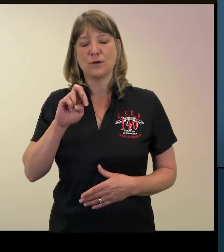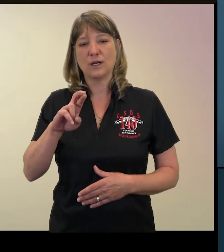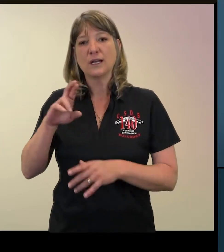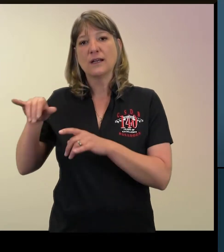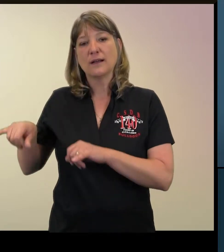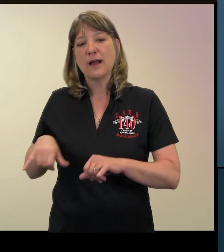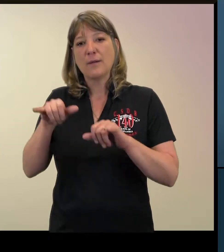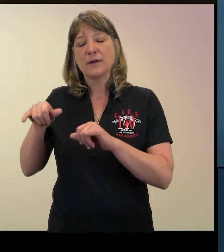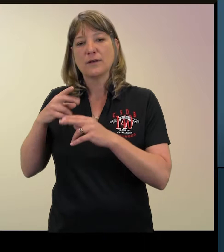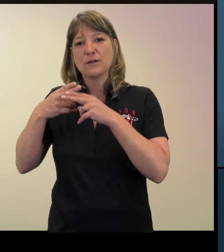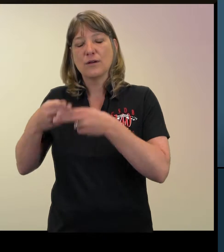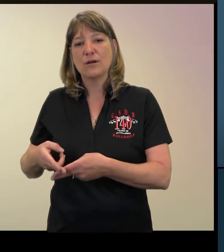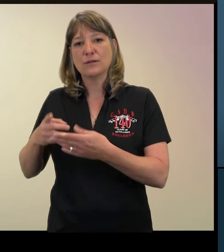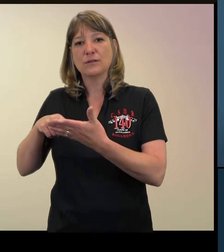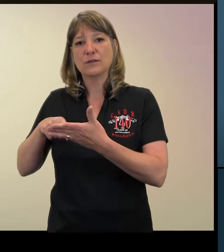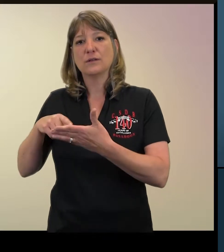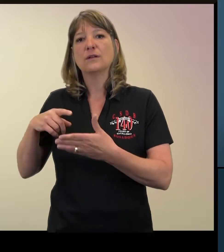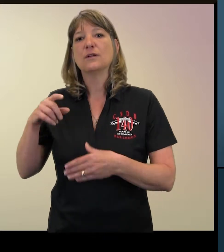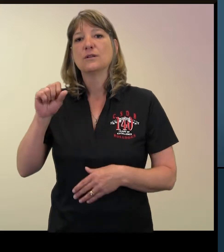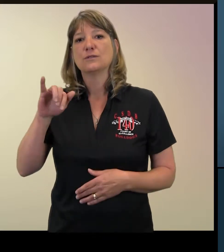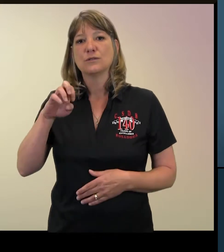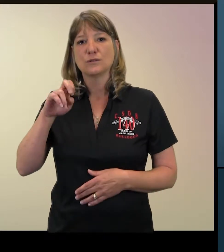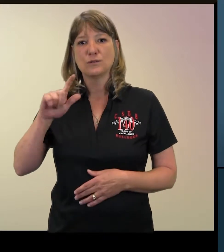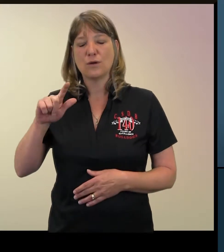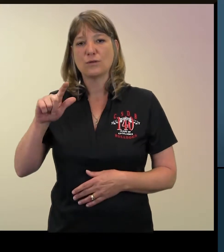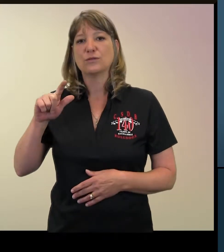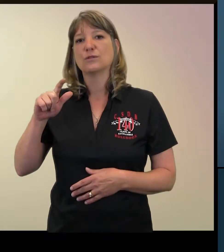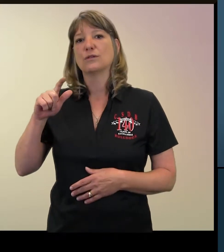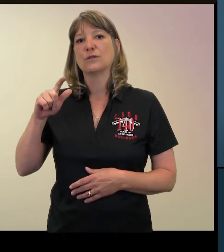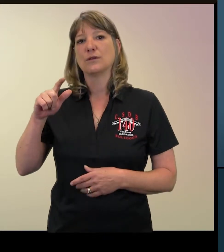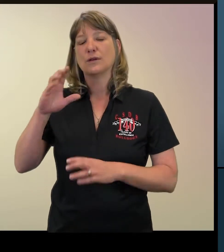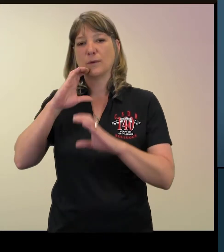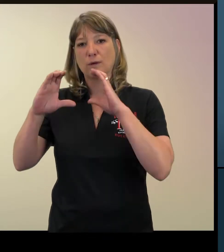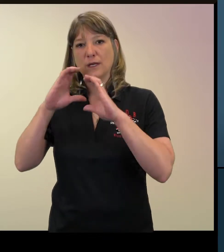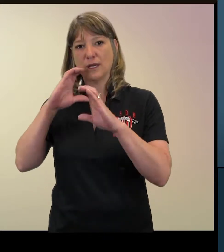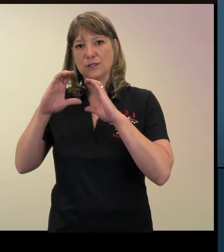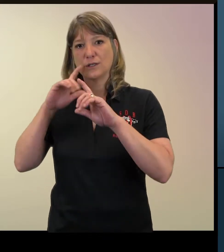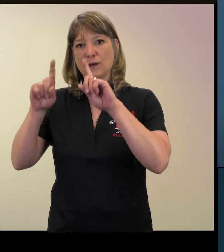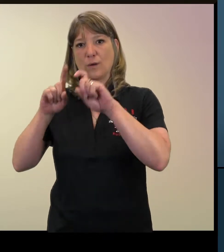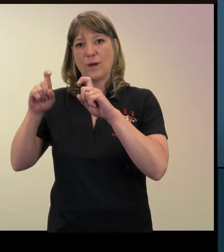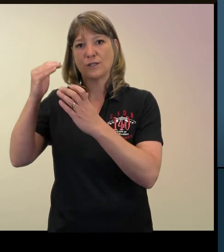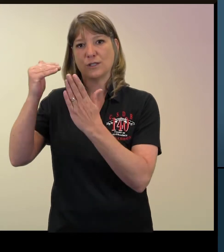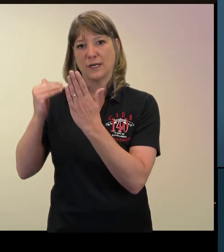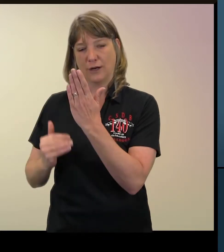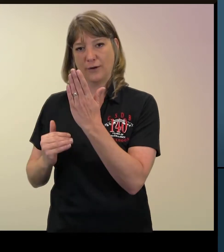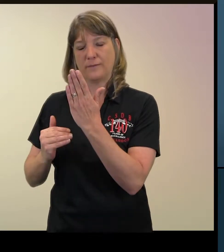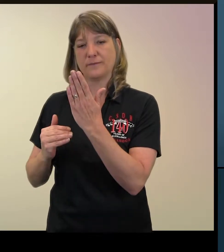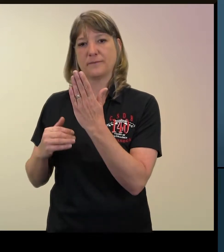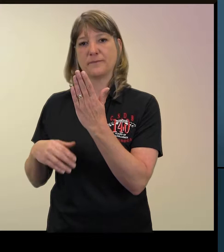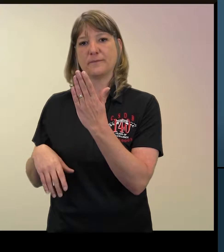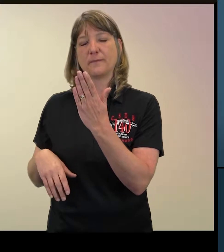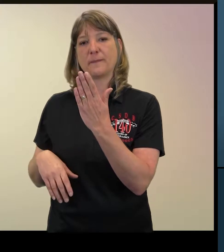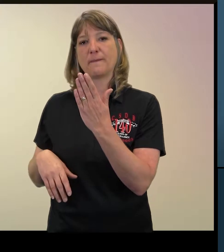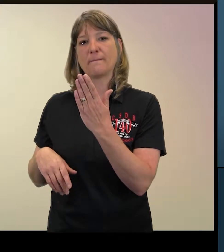disorder. One of the most common ones is called the Social Communication Questionnaire.